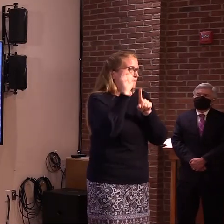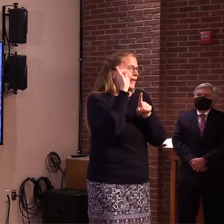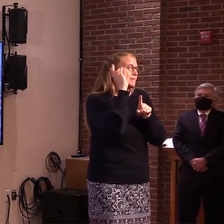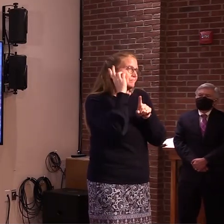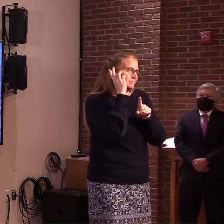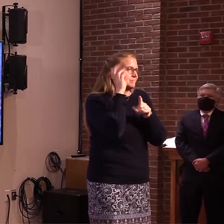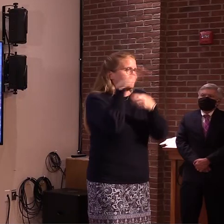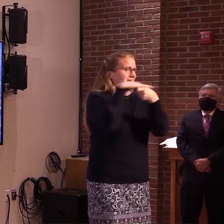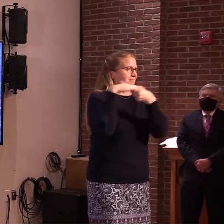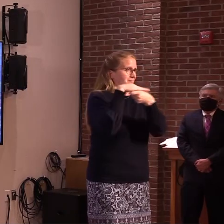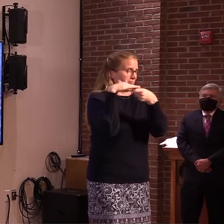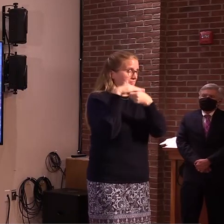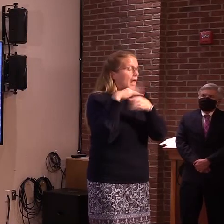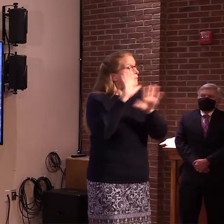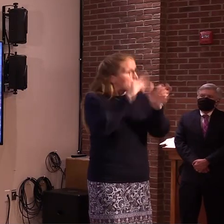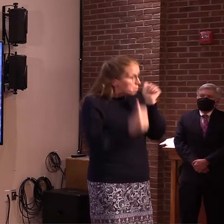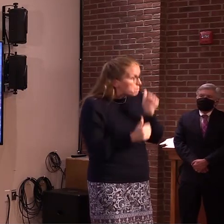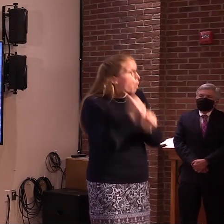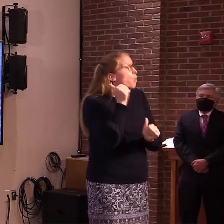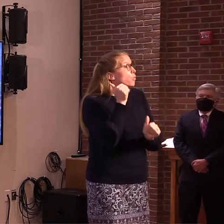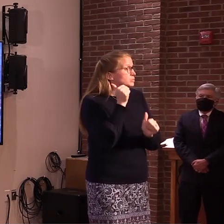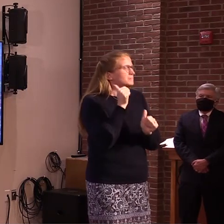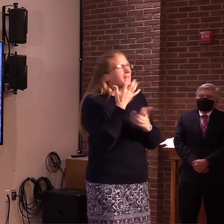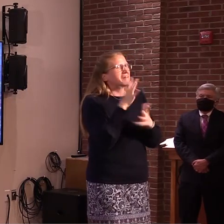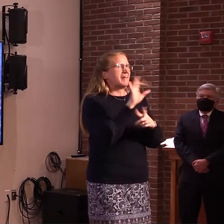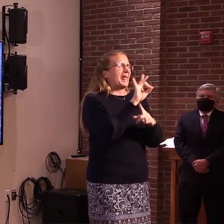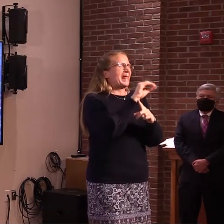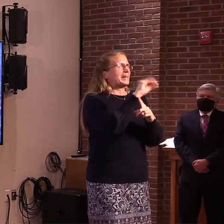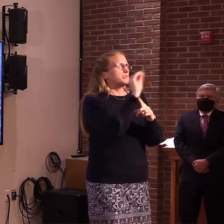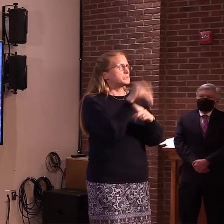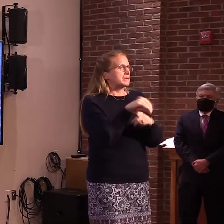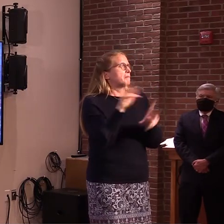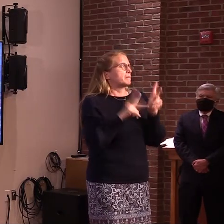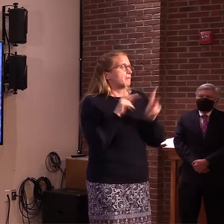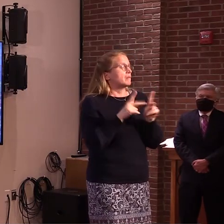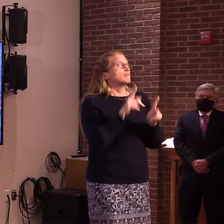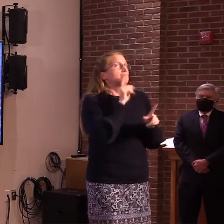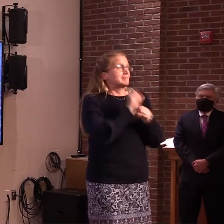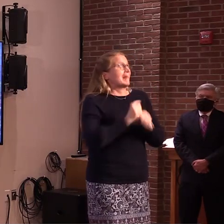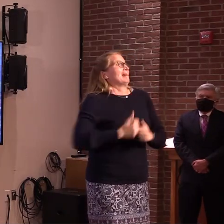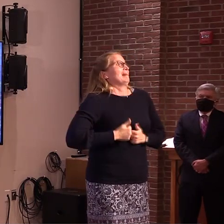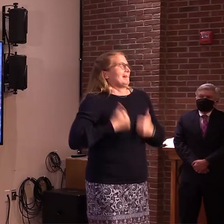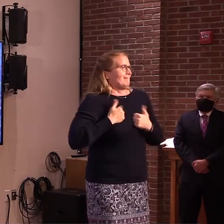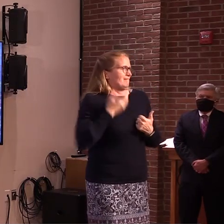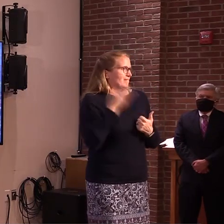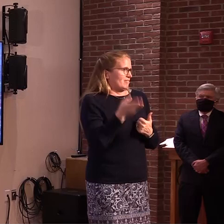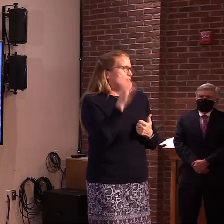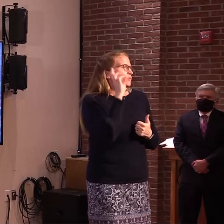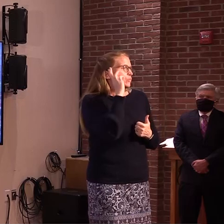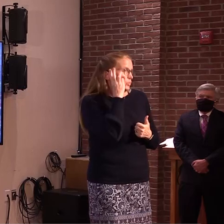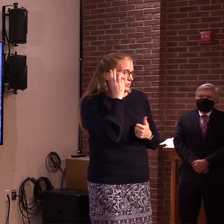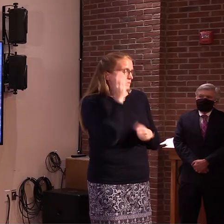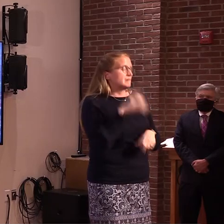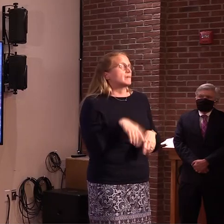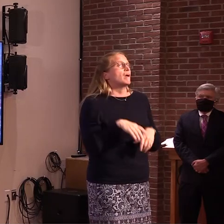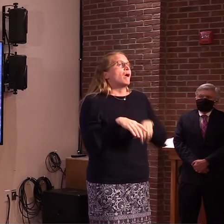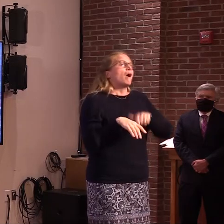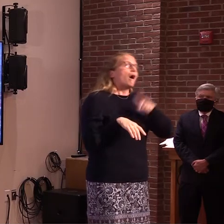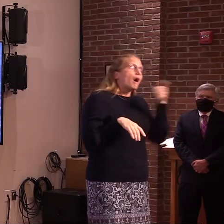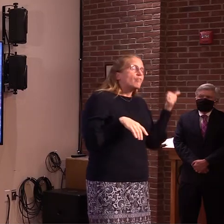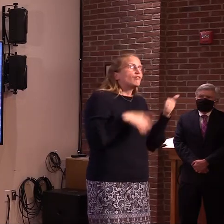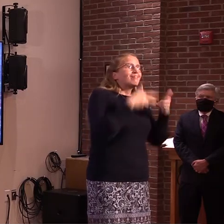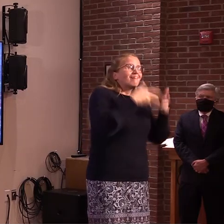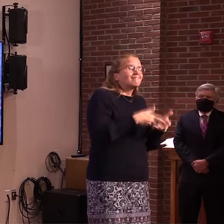The majority of those in Winooski, about 80%. The remainder mostly in Burlington,